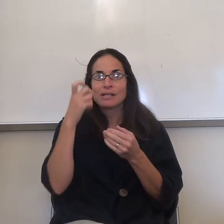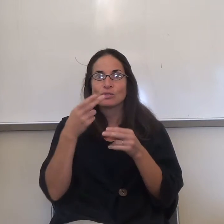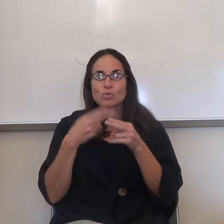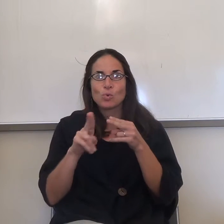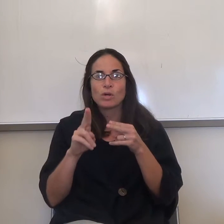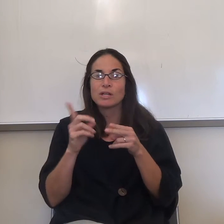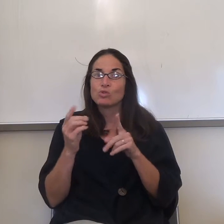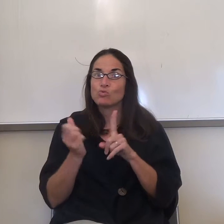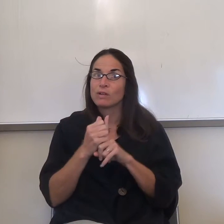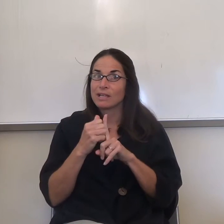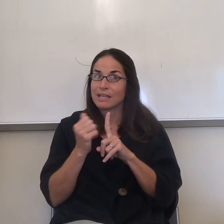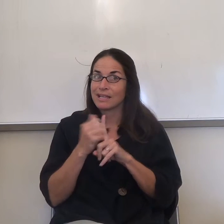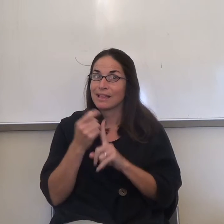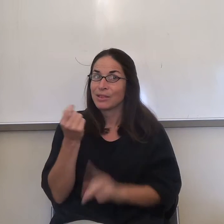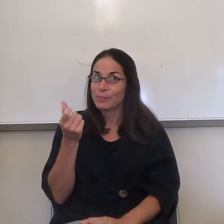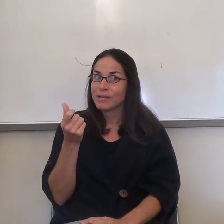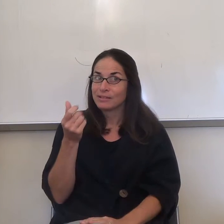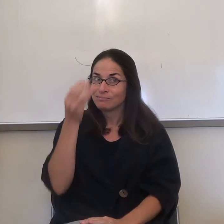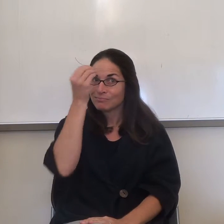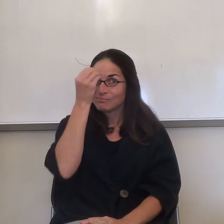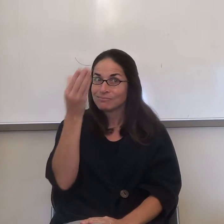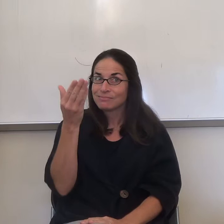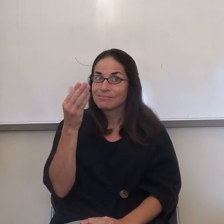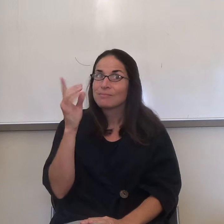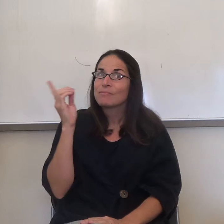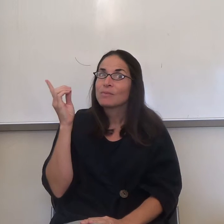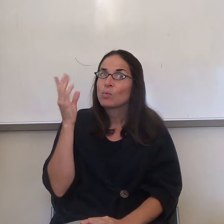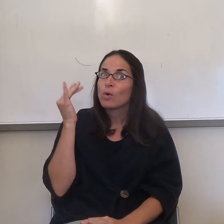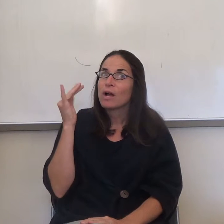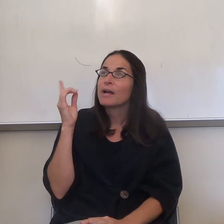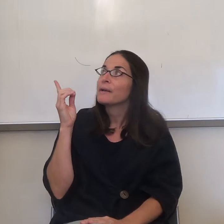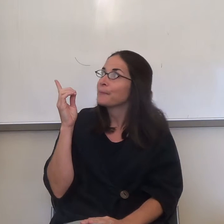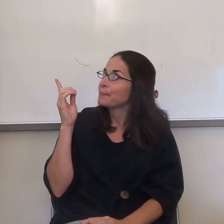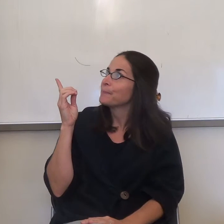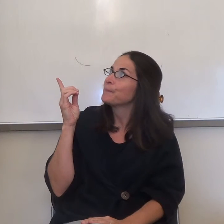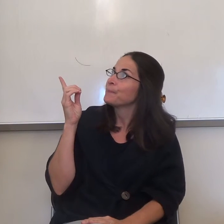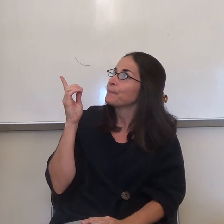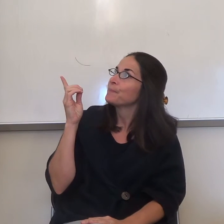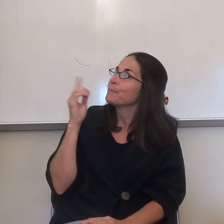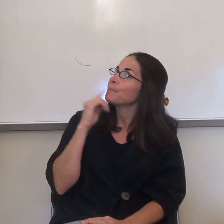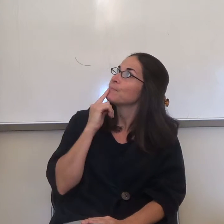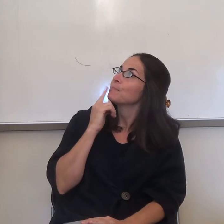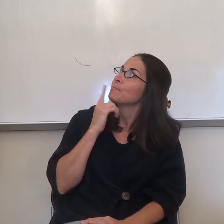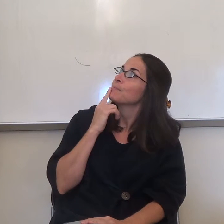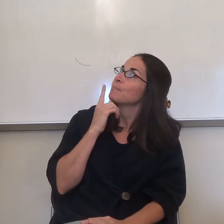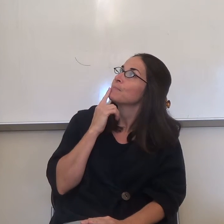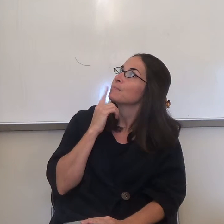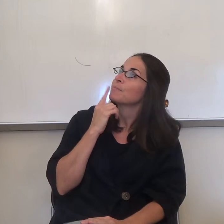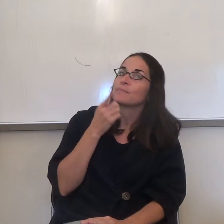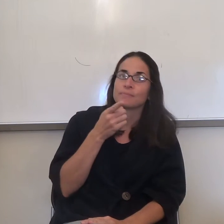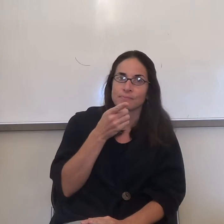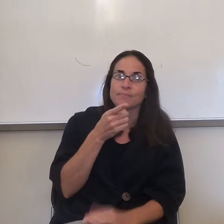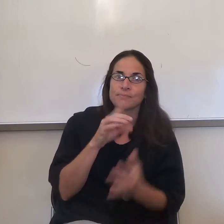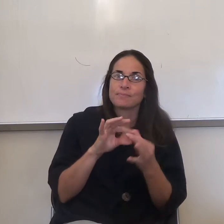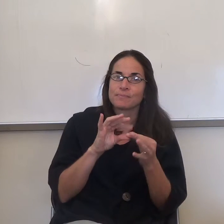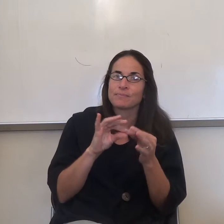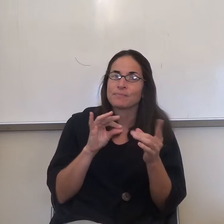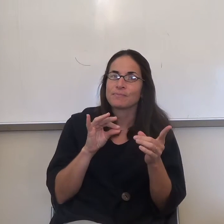with this is that it's actually, this is one of these ones that leans into not really having